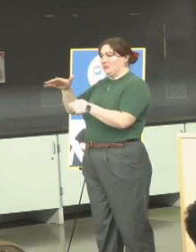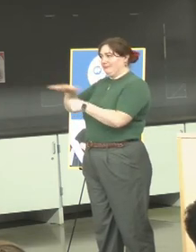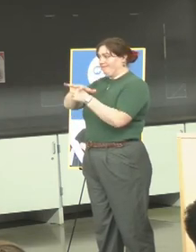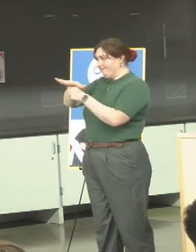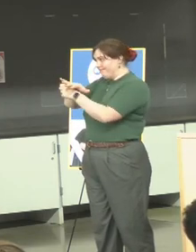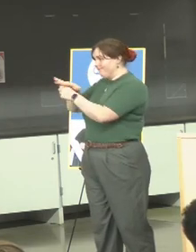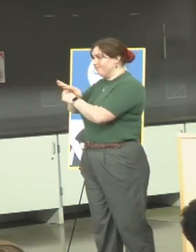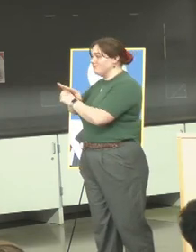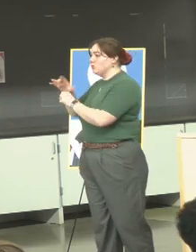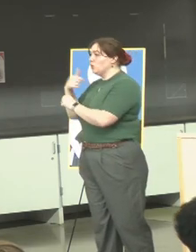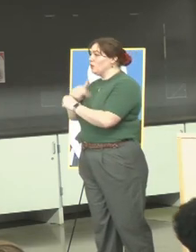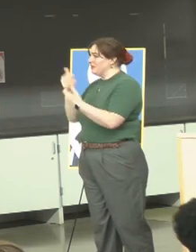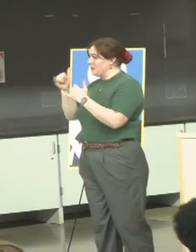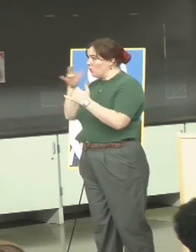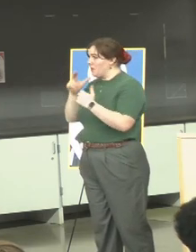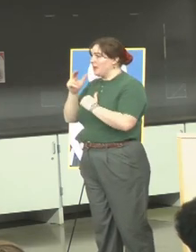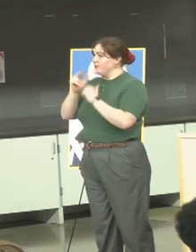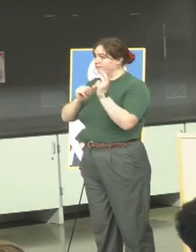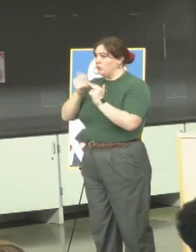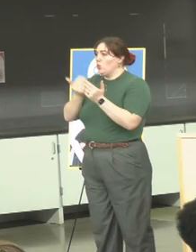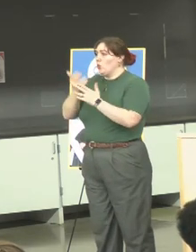be constructing some new buildings.